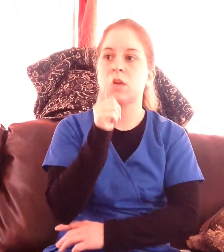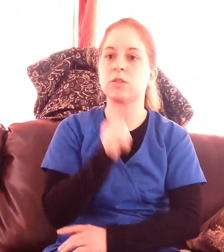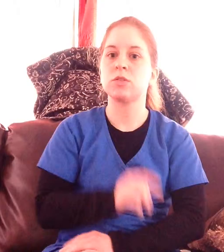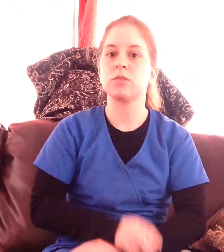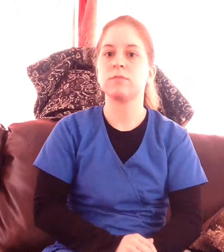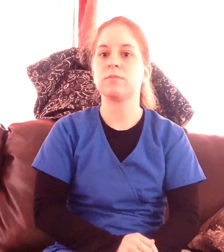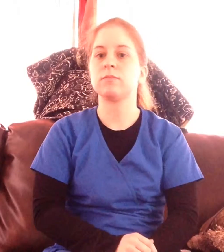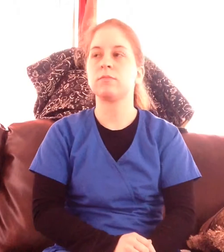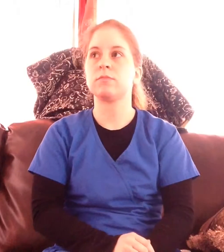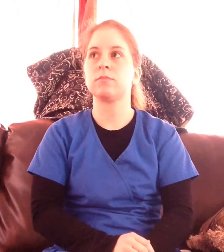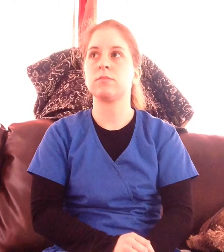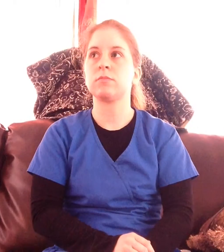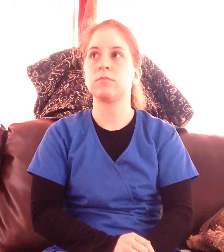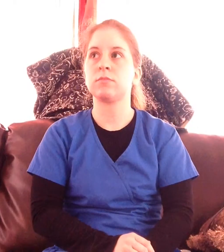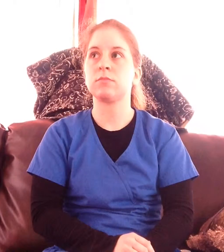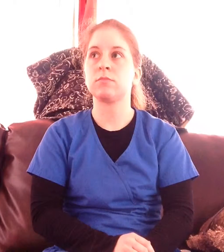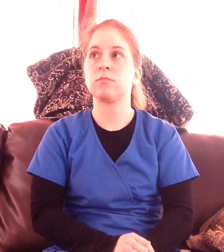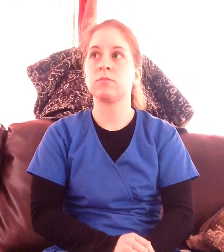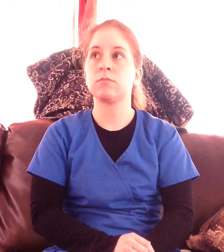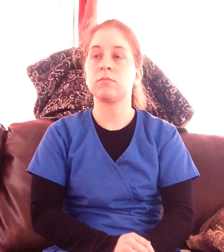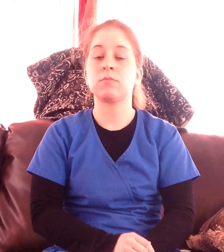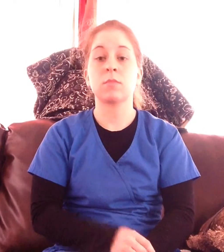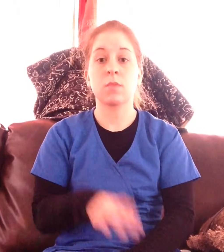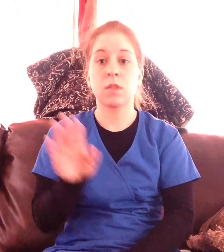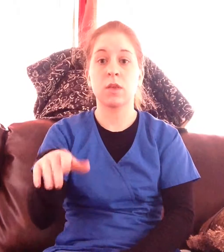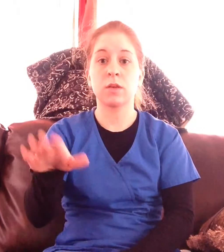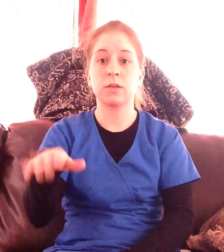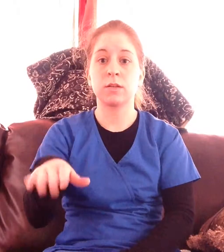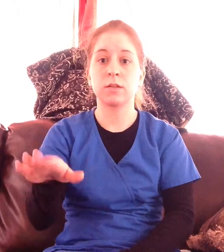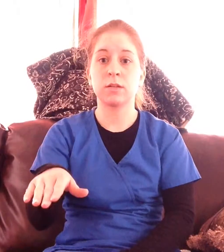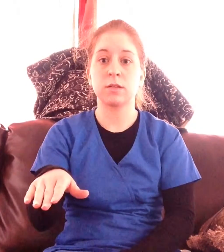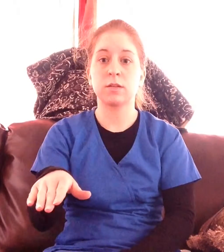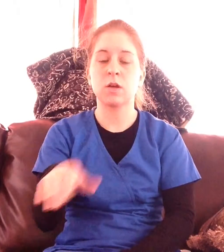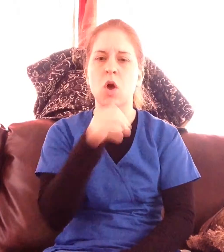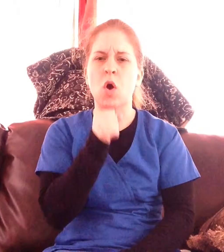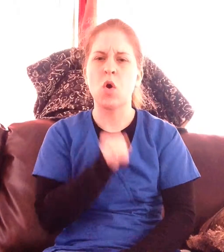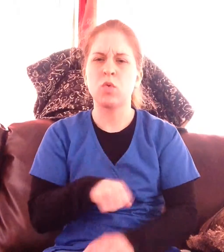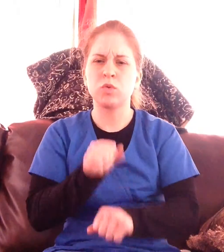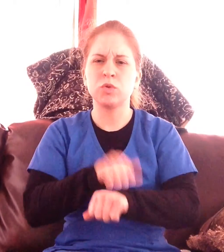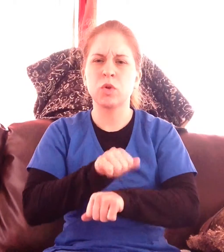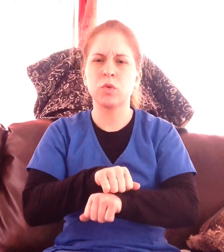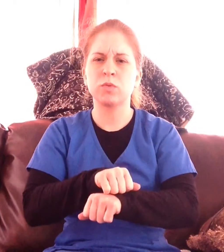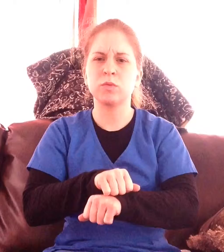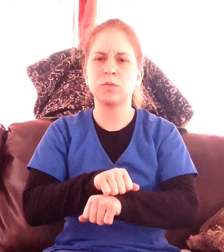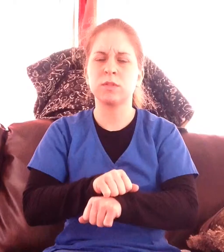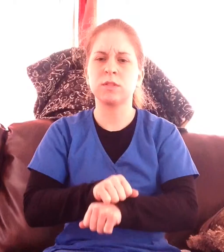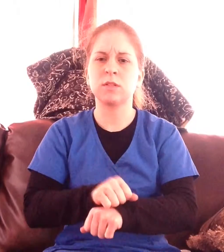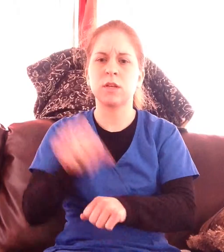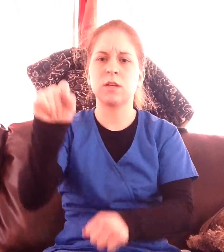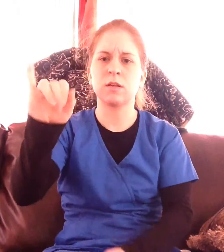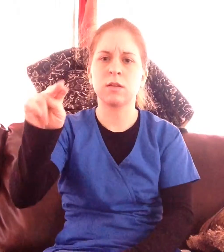Also, there was an old stone sink there. We had no running water. They had to go into the garden and draw water from the